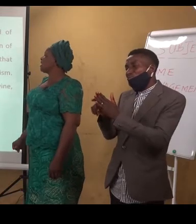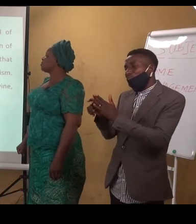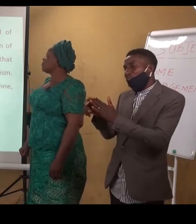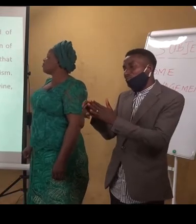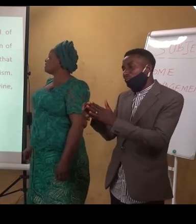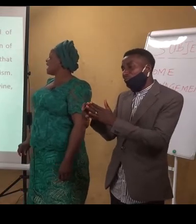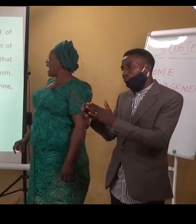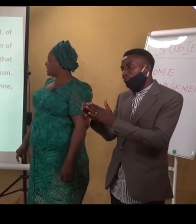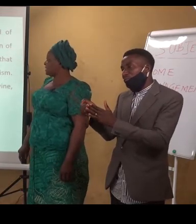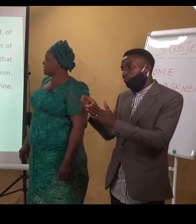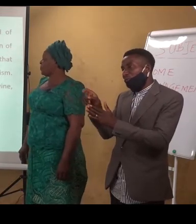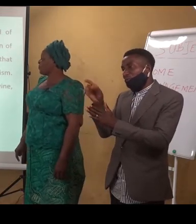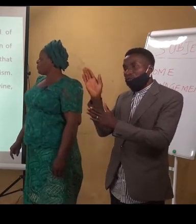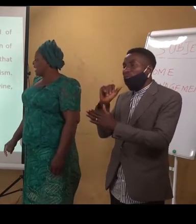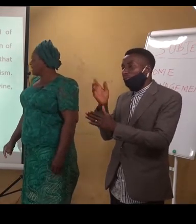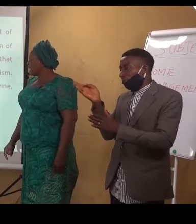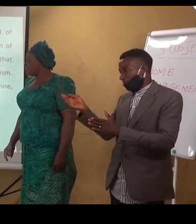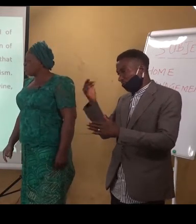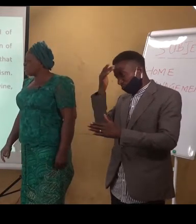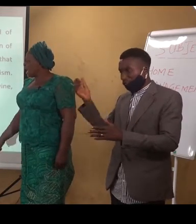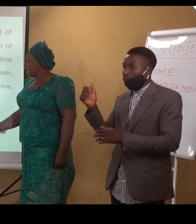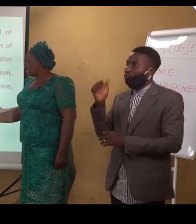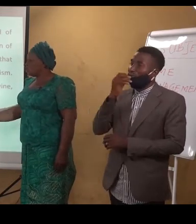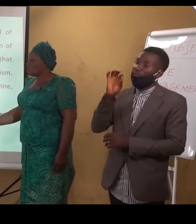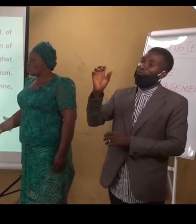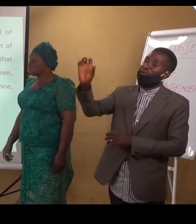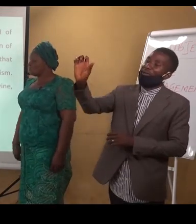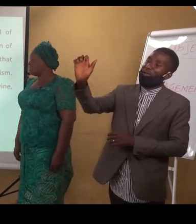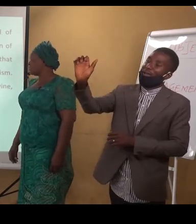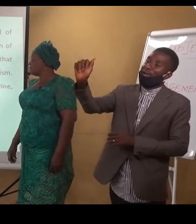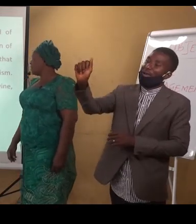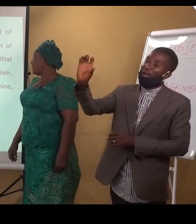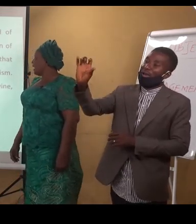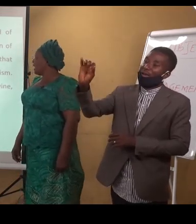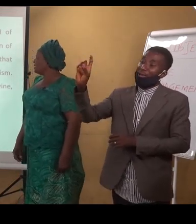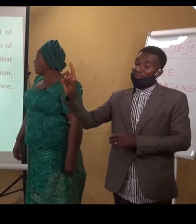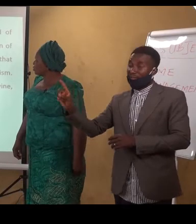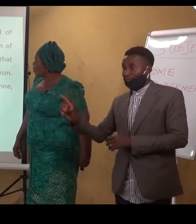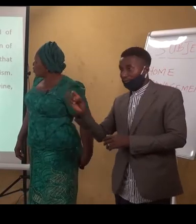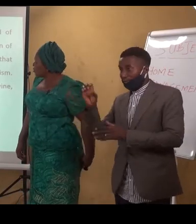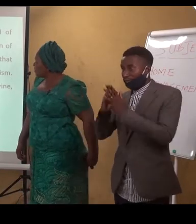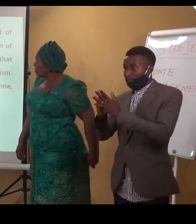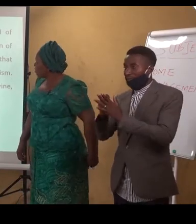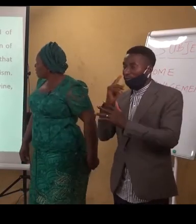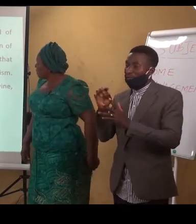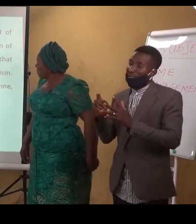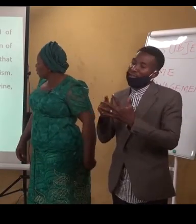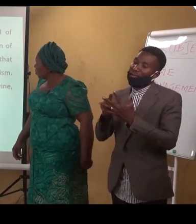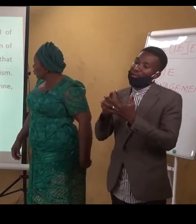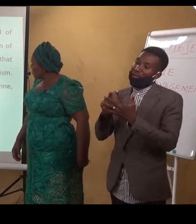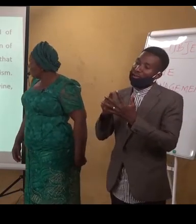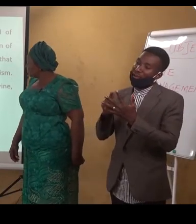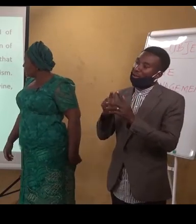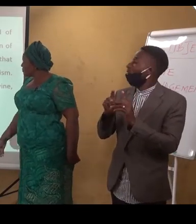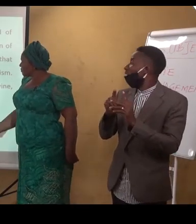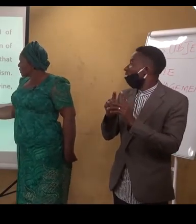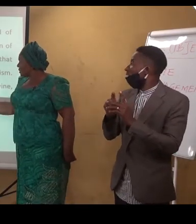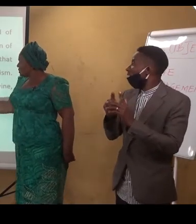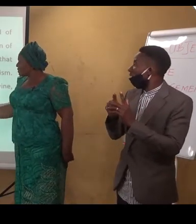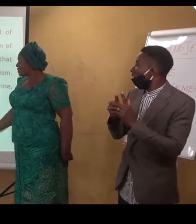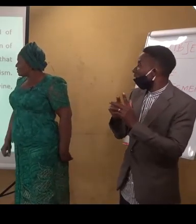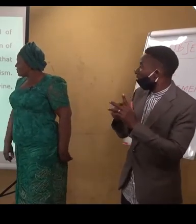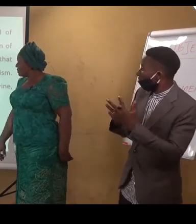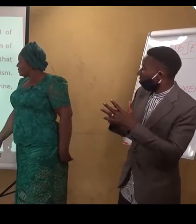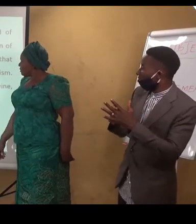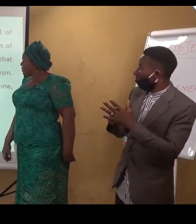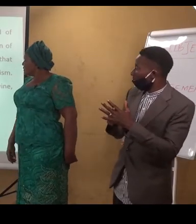of the presence of what? Acid. Examples are locust beans. And these locust beans, Iru